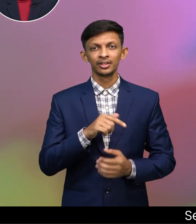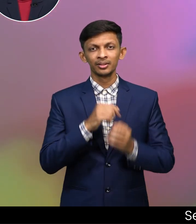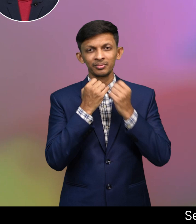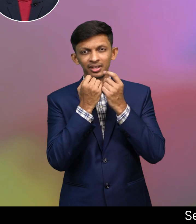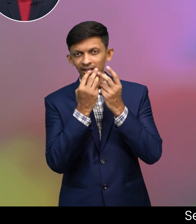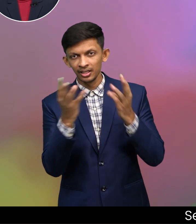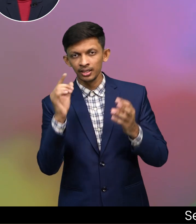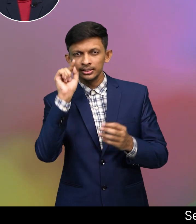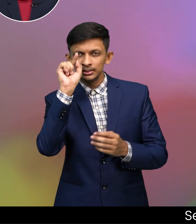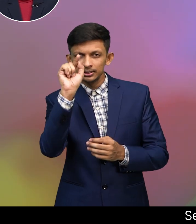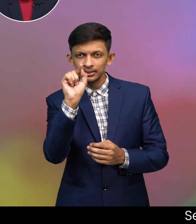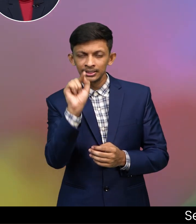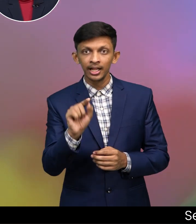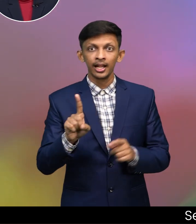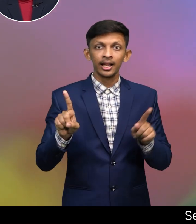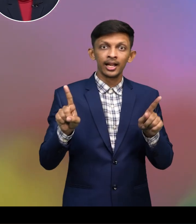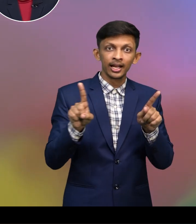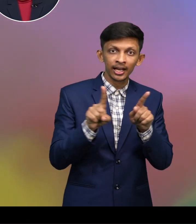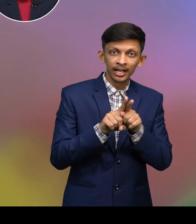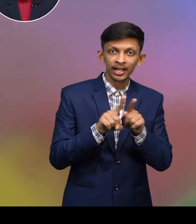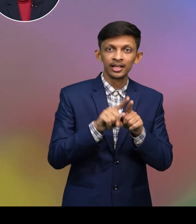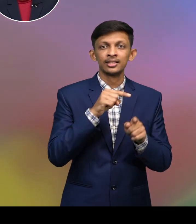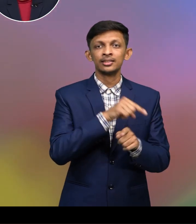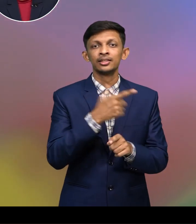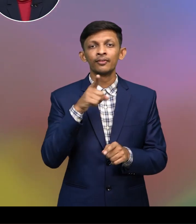Let us know about artificial kidney.